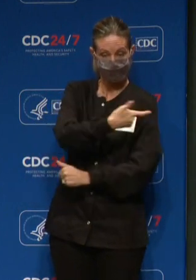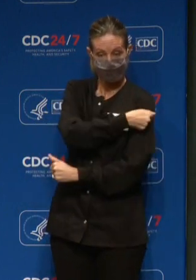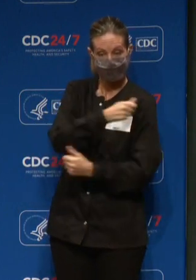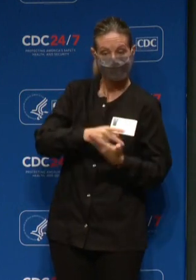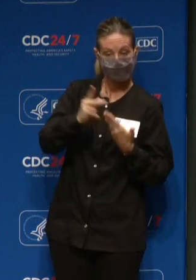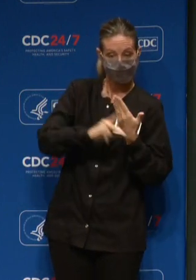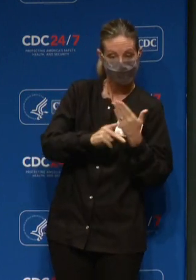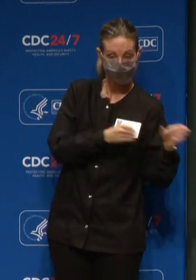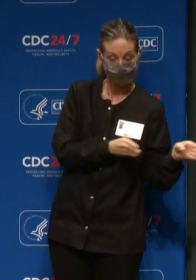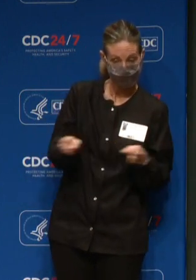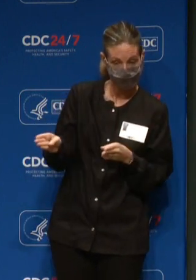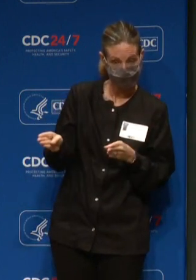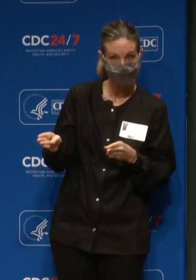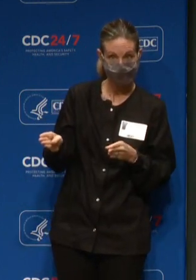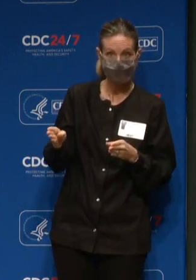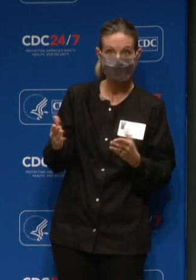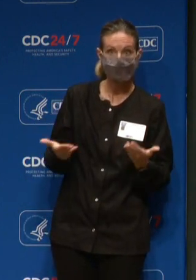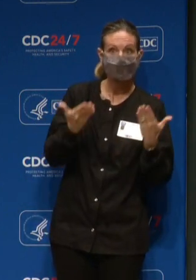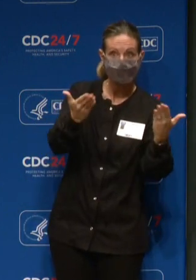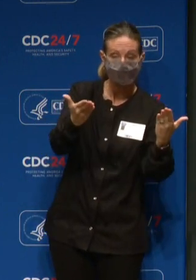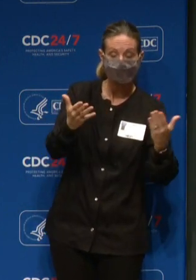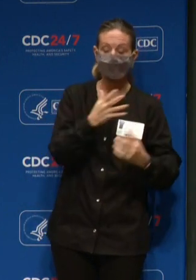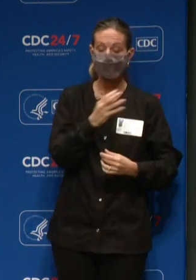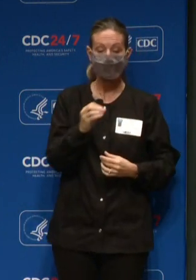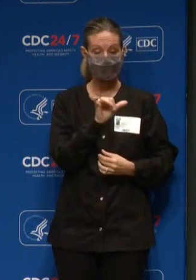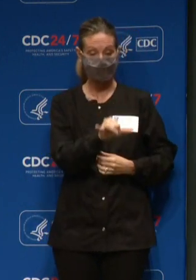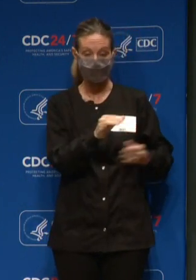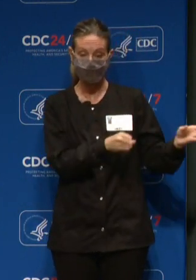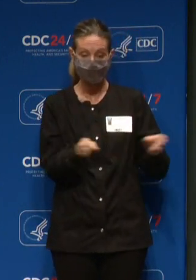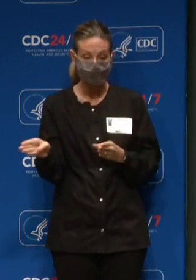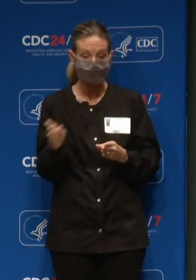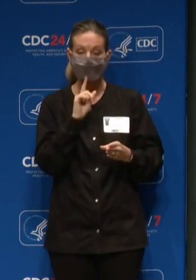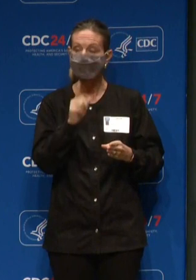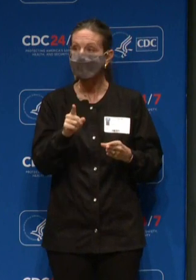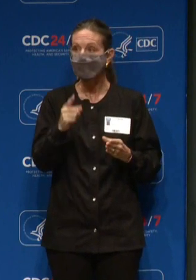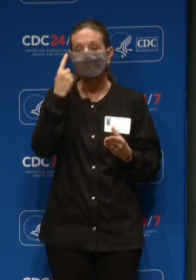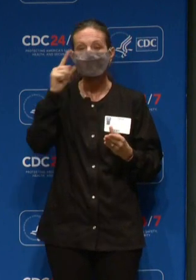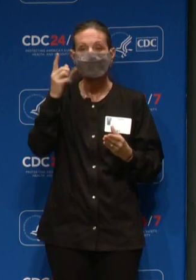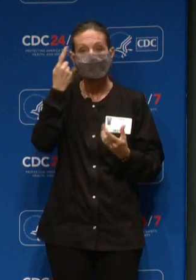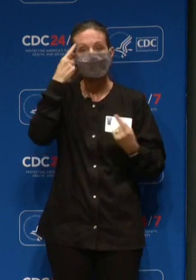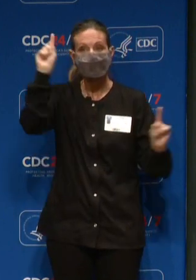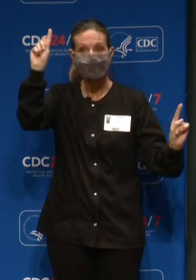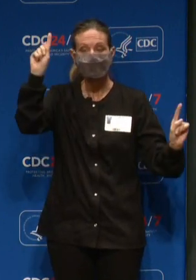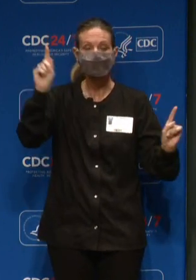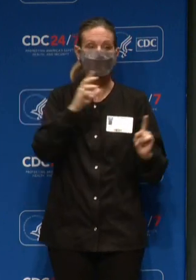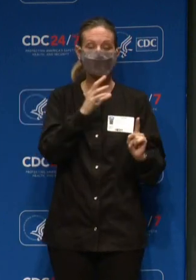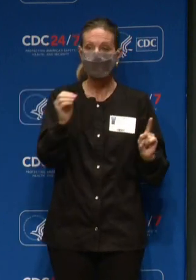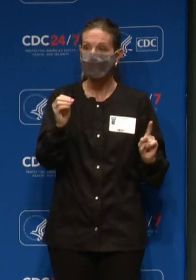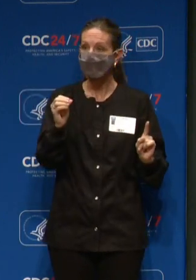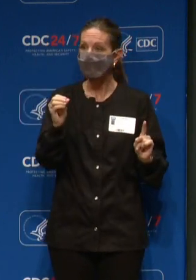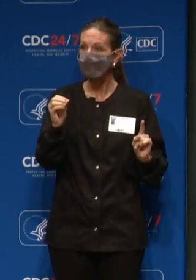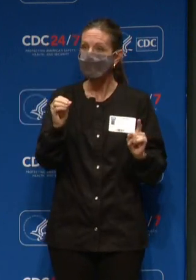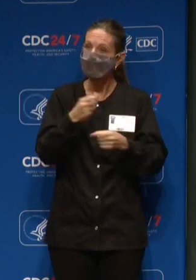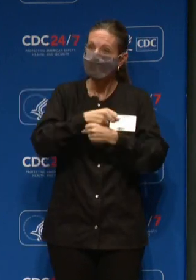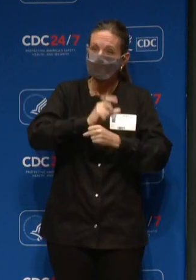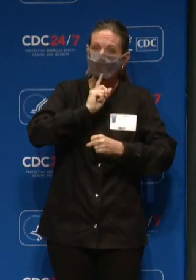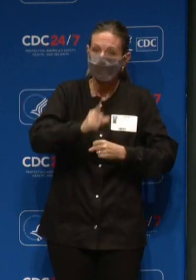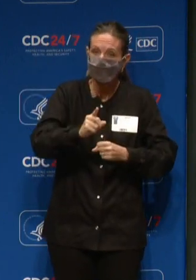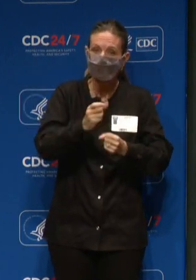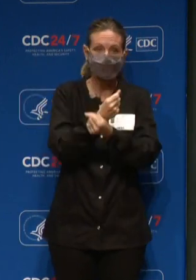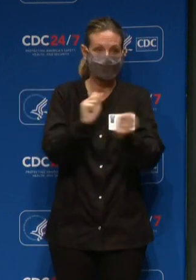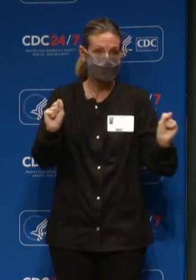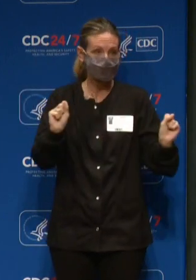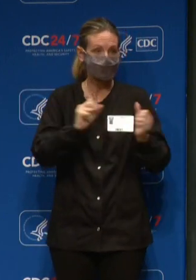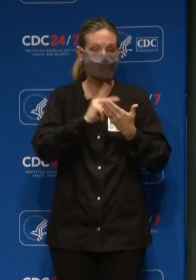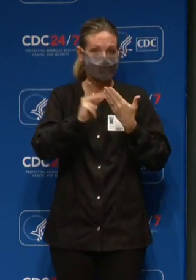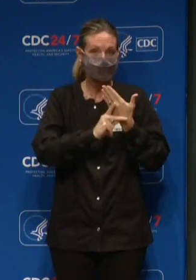plans are an important milestone in our efforts to ensure successful delivery and administration of safe and effective